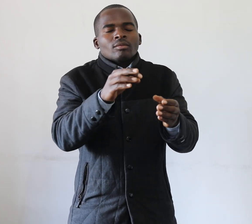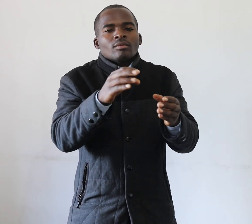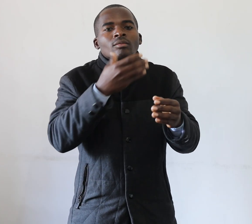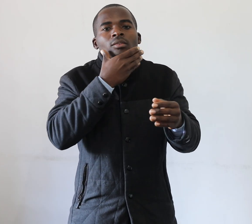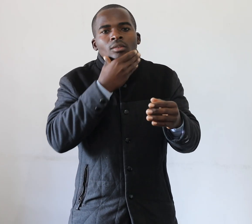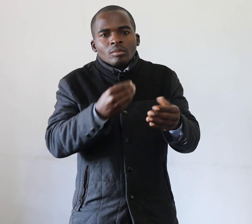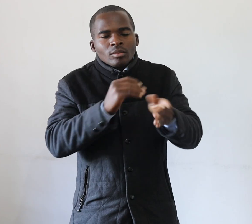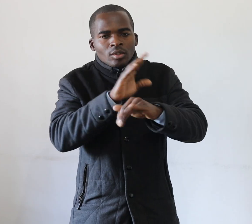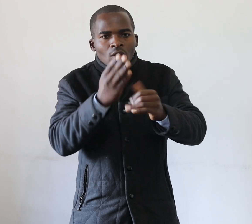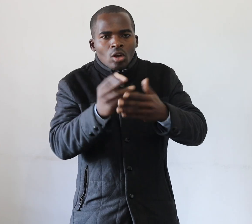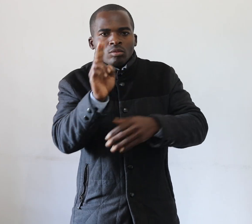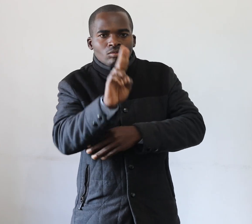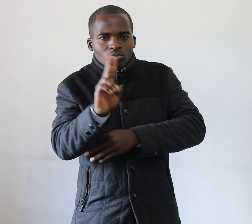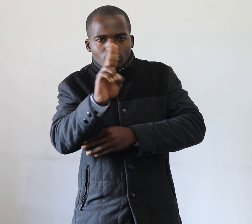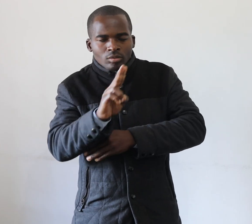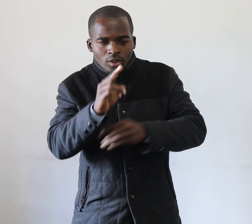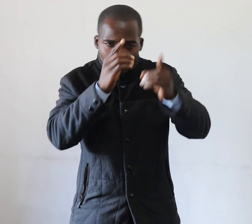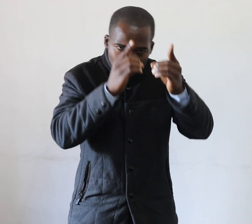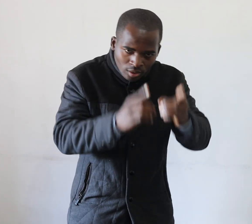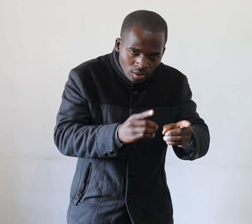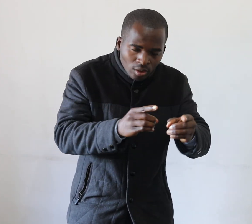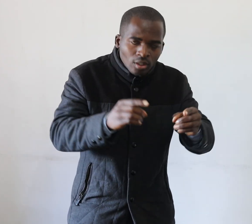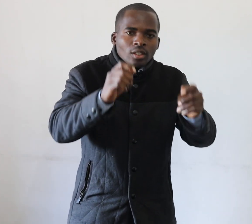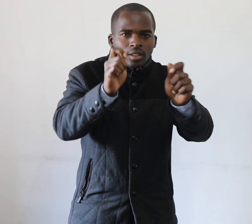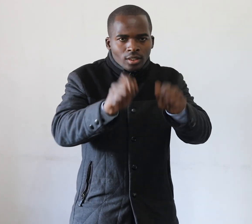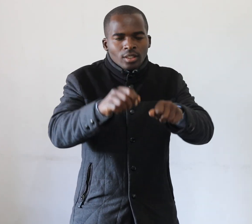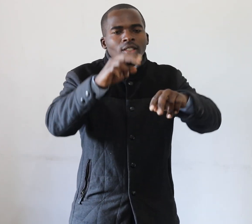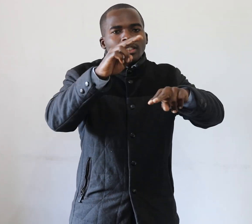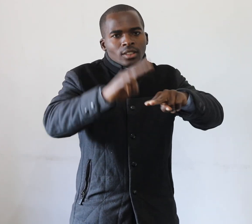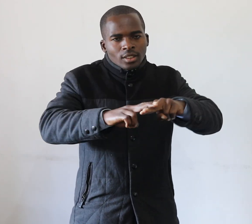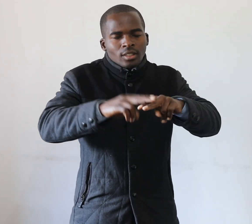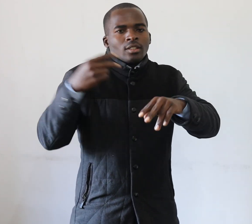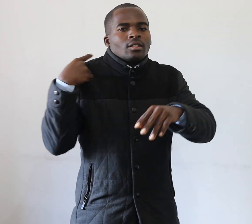them to decide who will fill those special seats in Parliament.